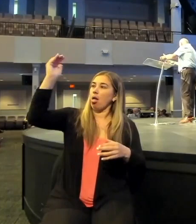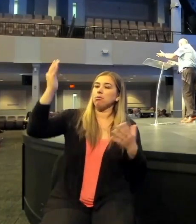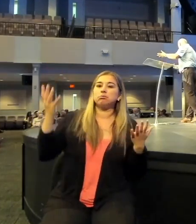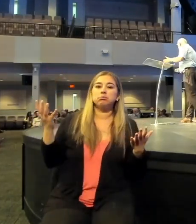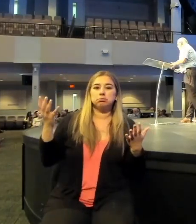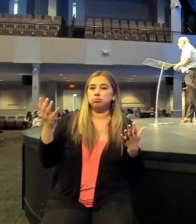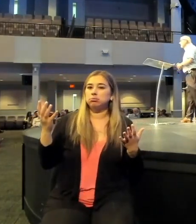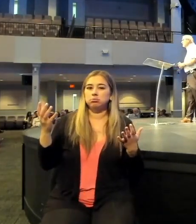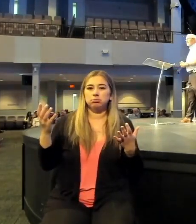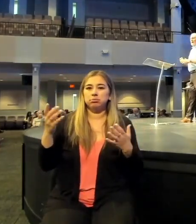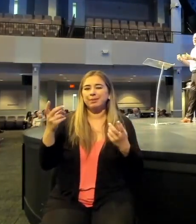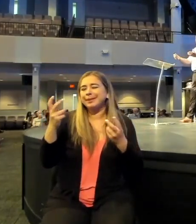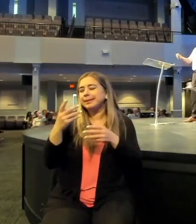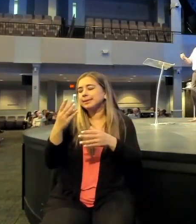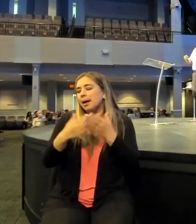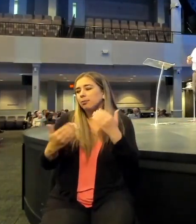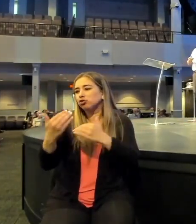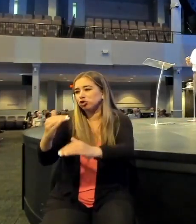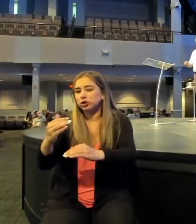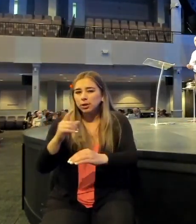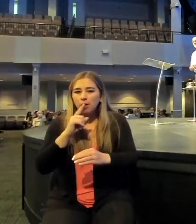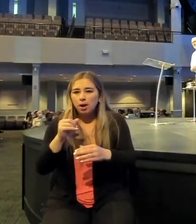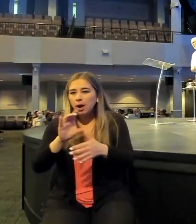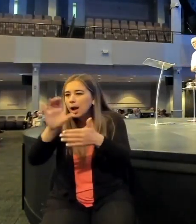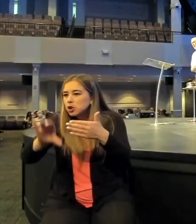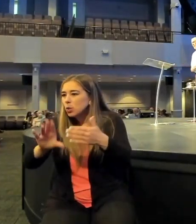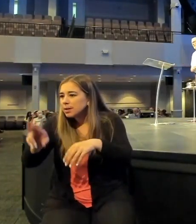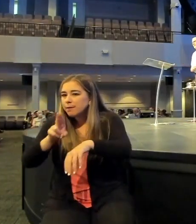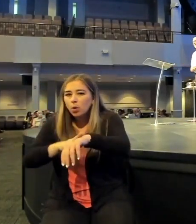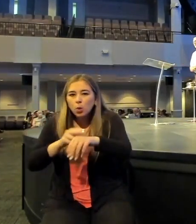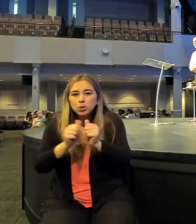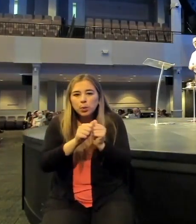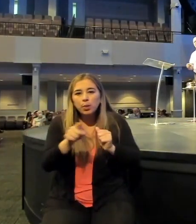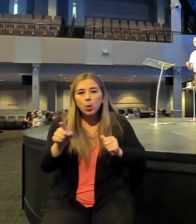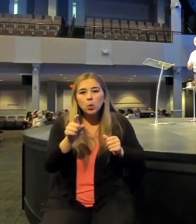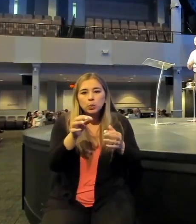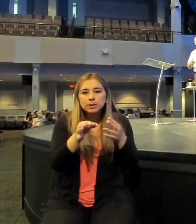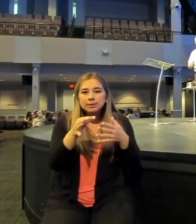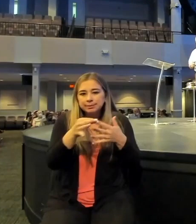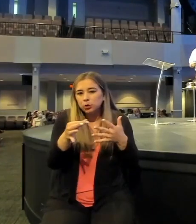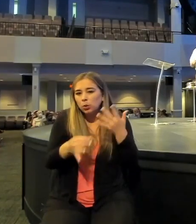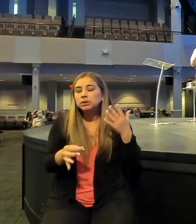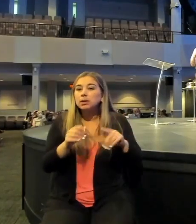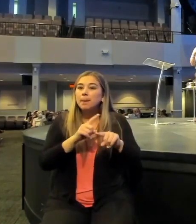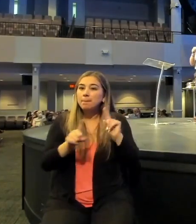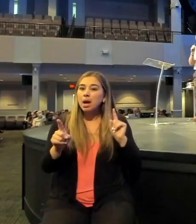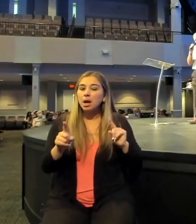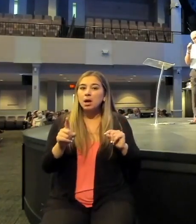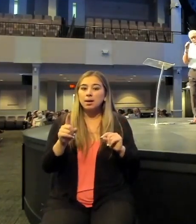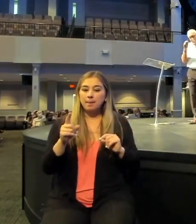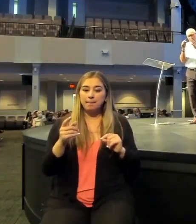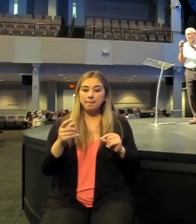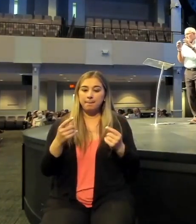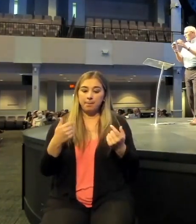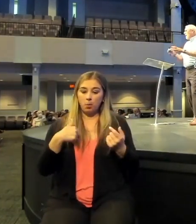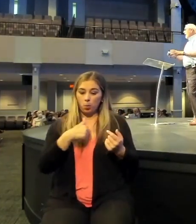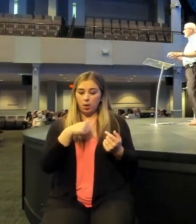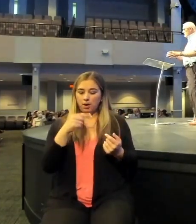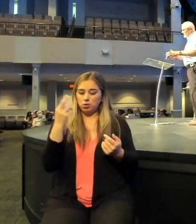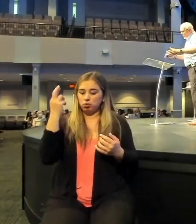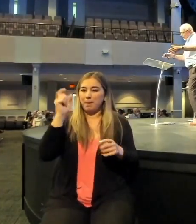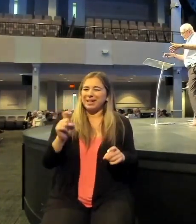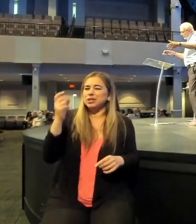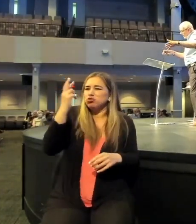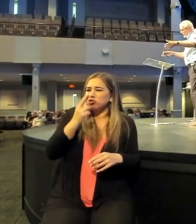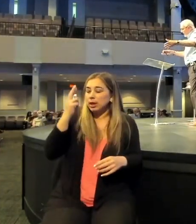given within certain parameters, realizing there are consequences that go along with them related to your time. But what we must